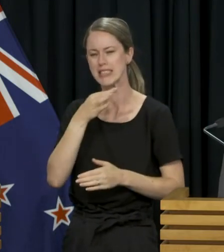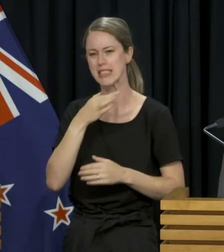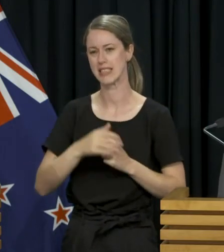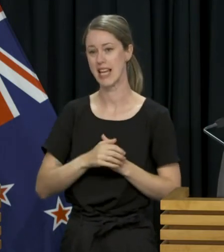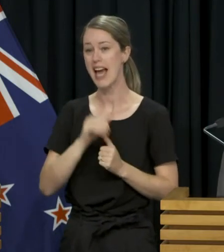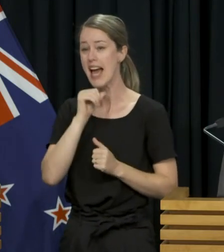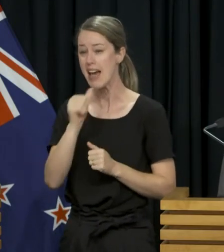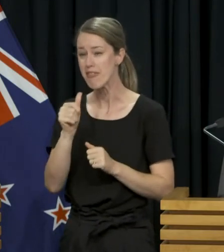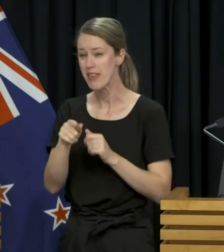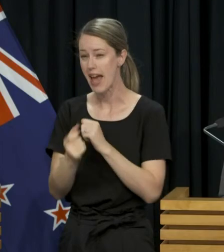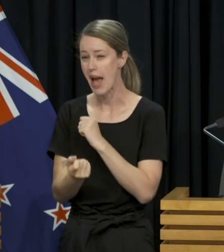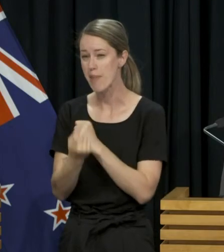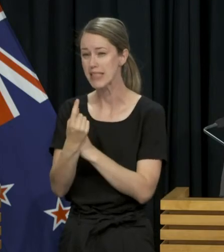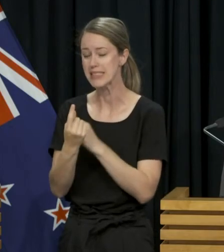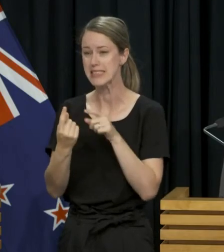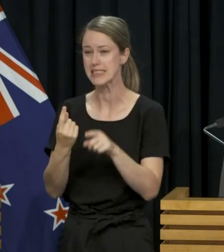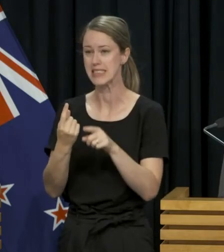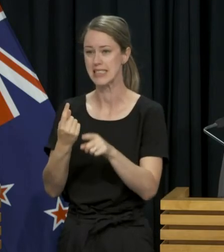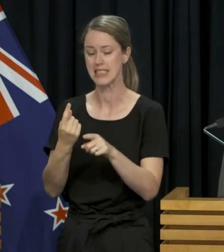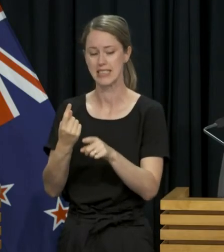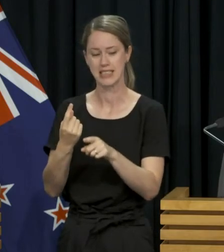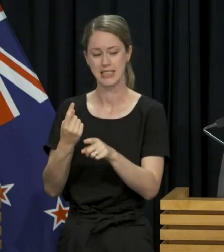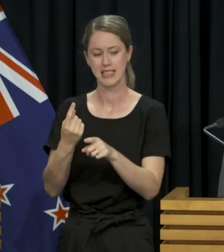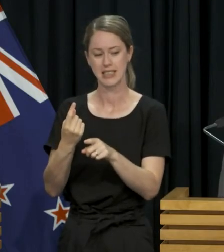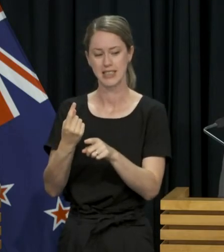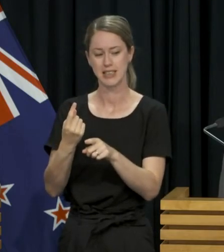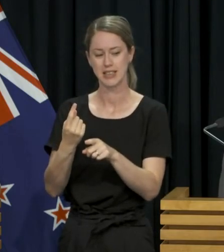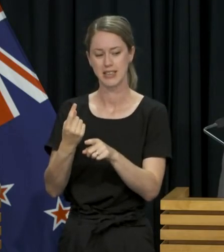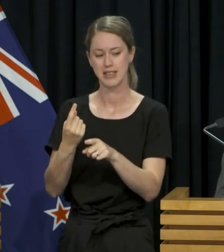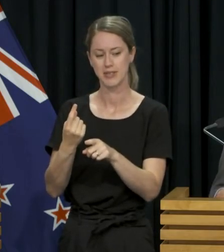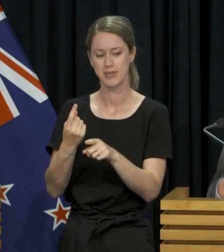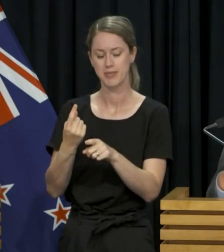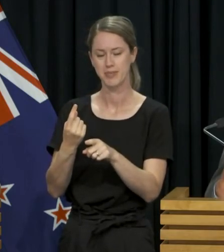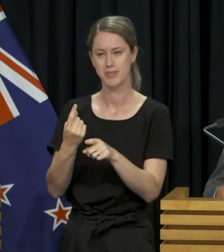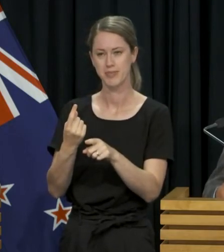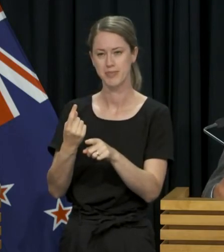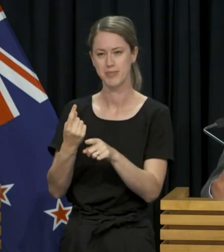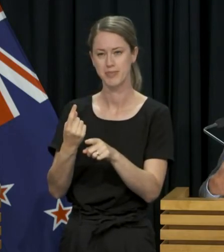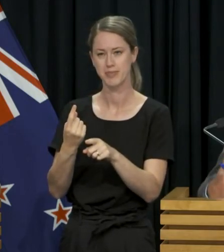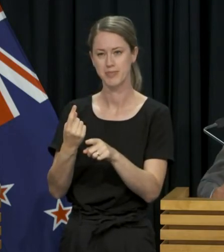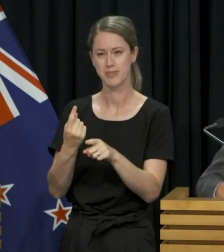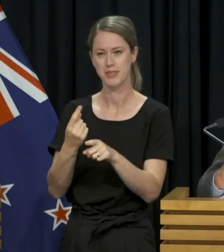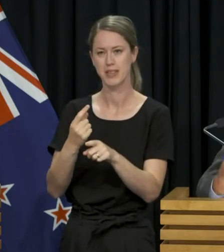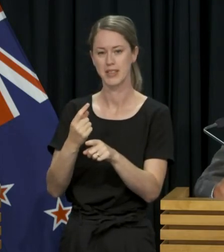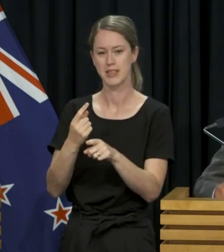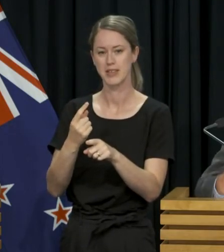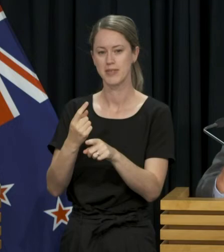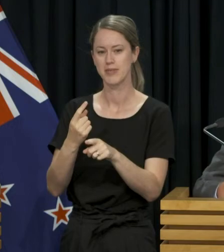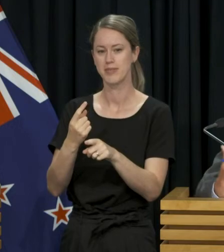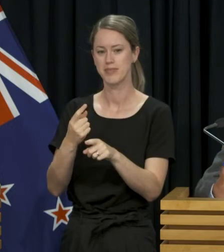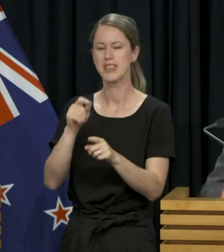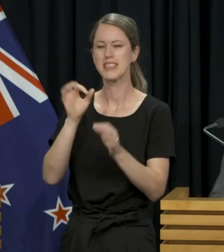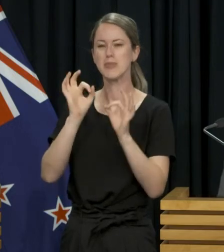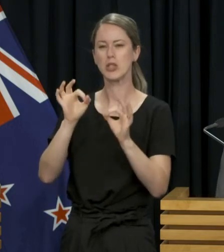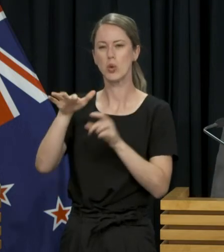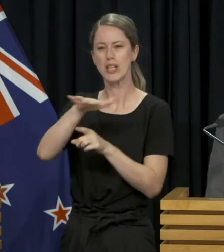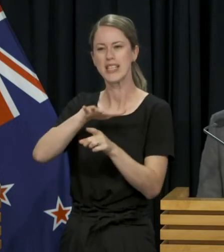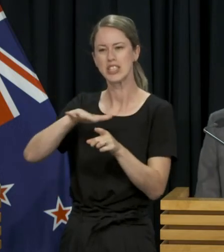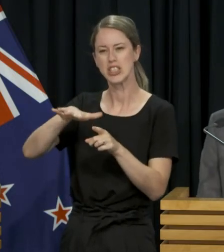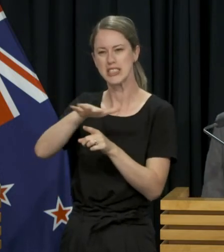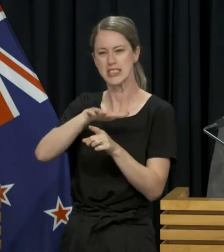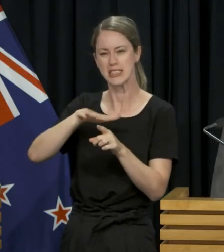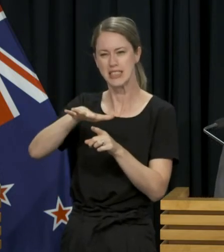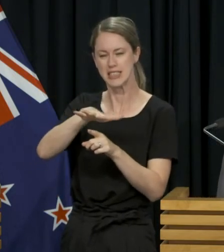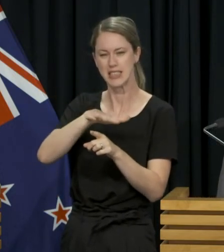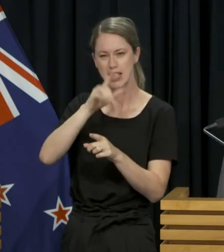to happen, very low temperatures and low humidity conditions, which are the ones that they sometimes are able to emulate inside the